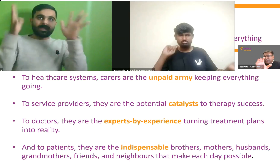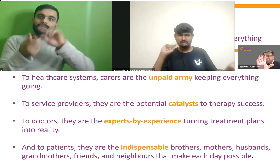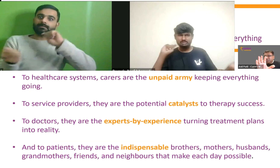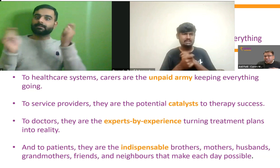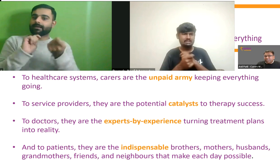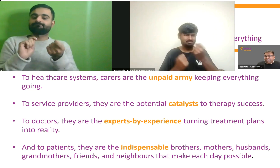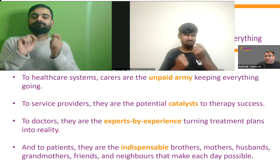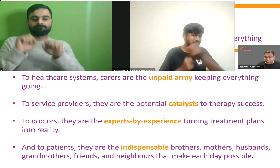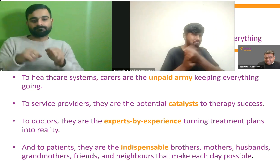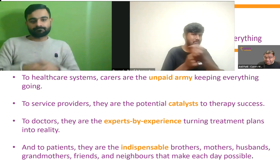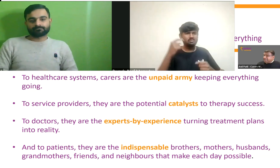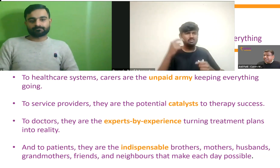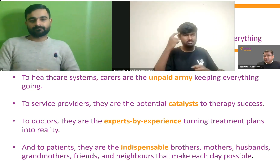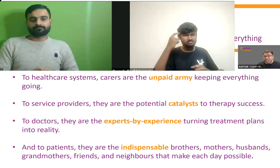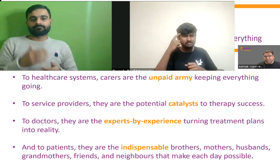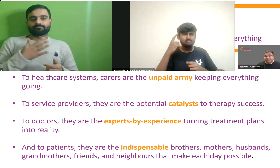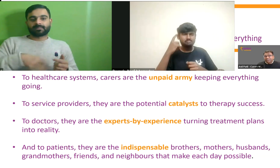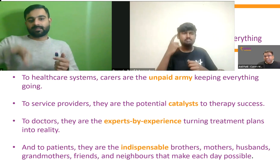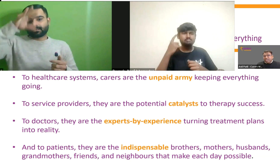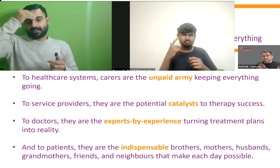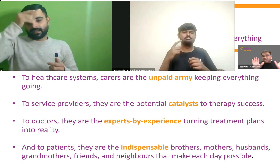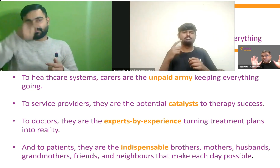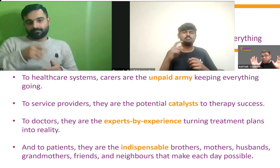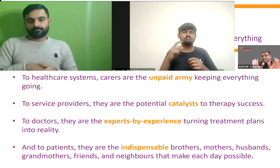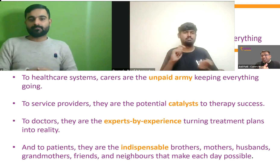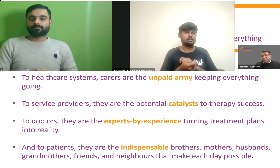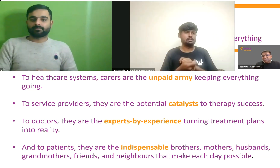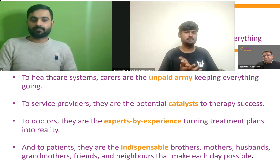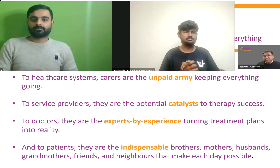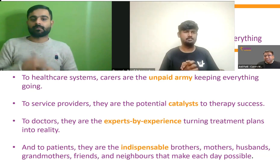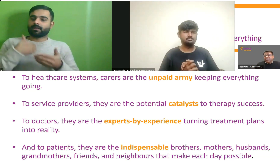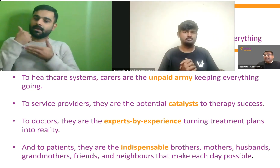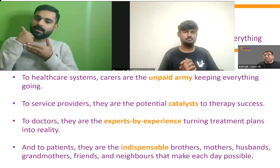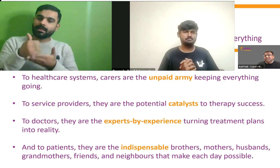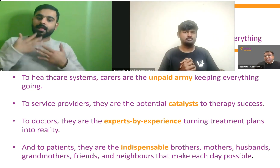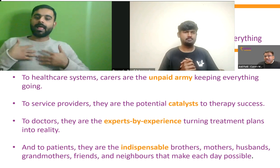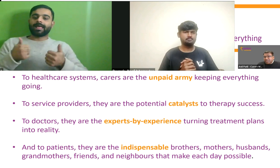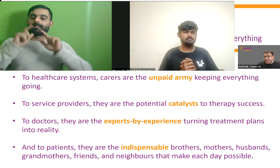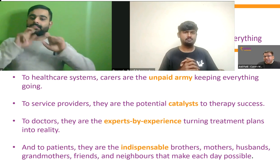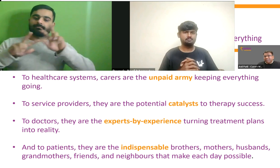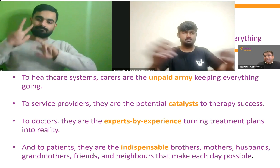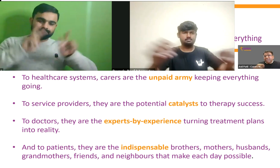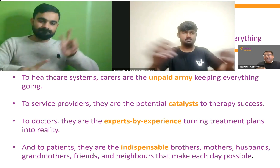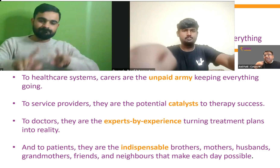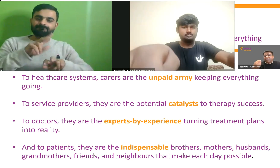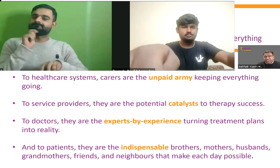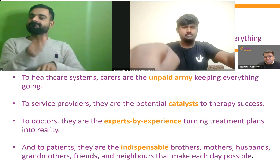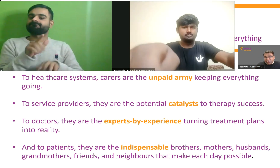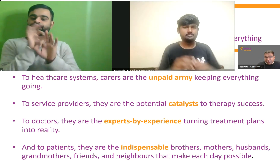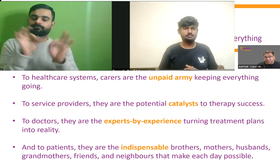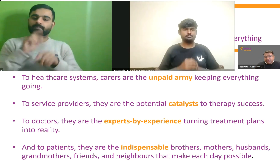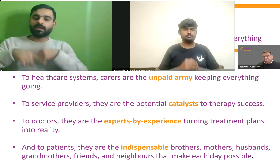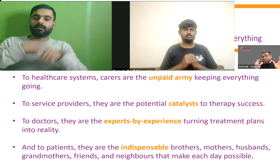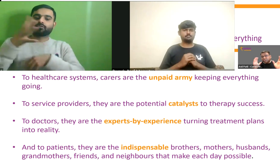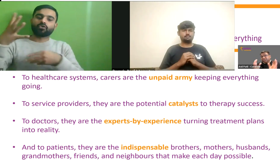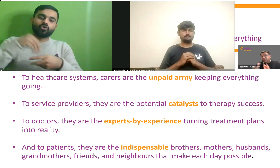in. So our learning has been to healthcare system, carers are the unpaid army keeping everything